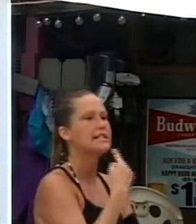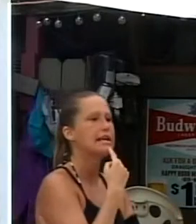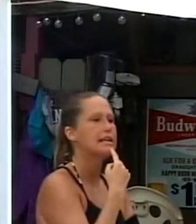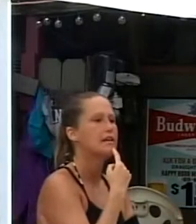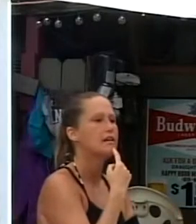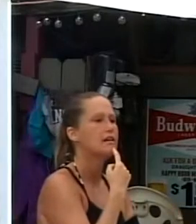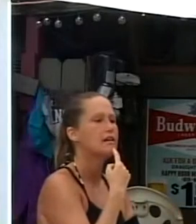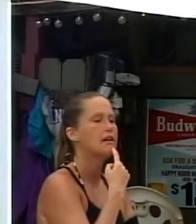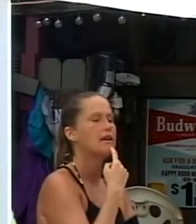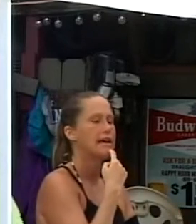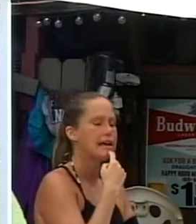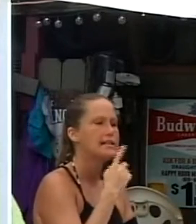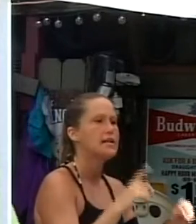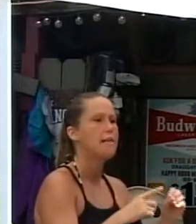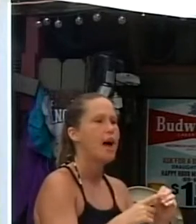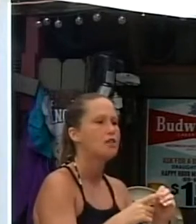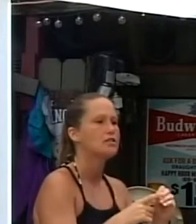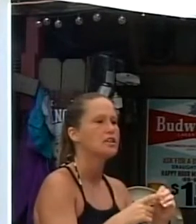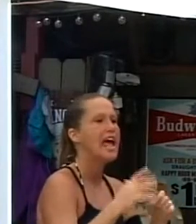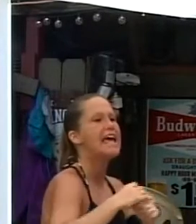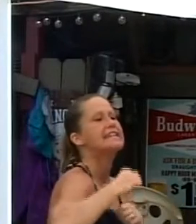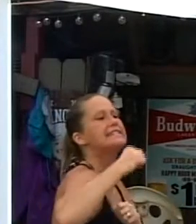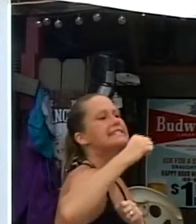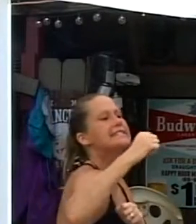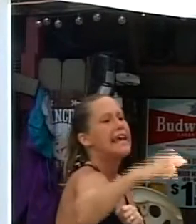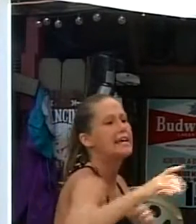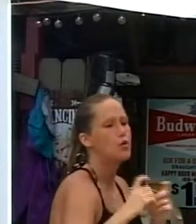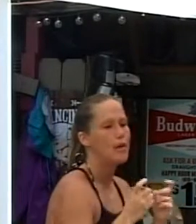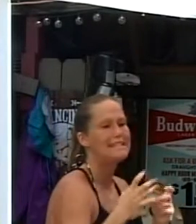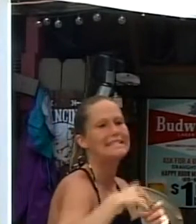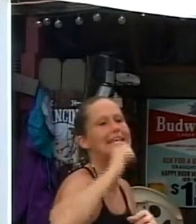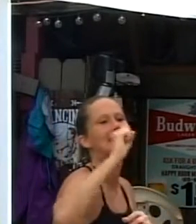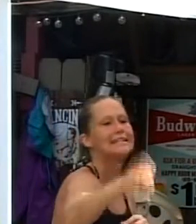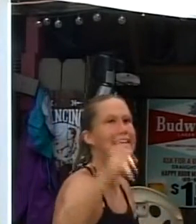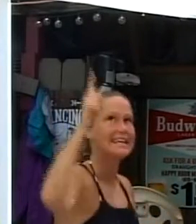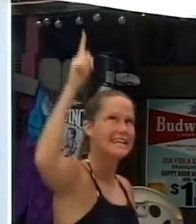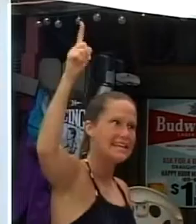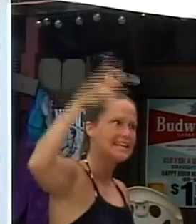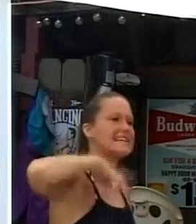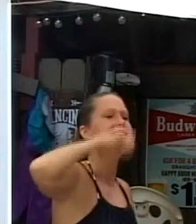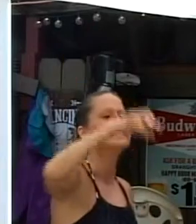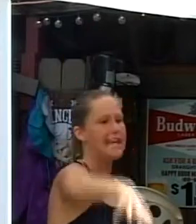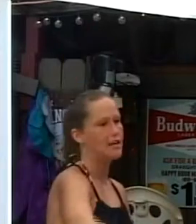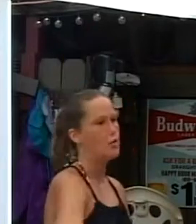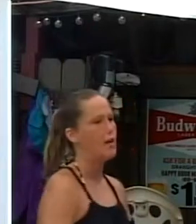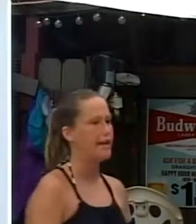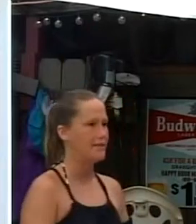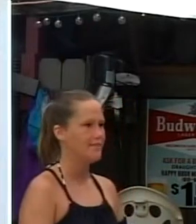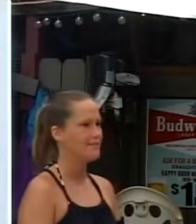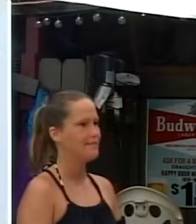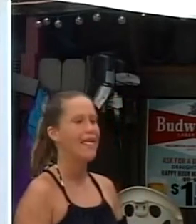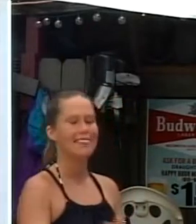sins, freedom. This is real freedom. And